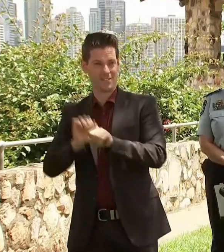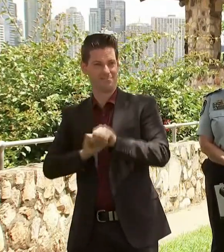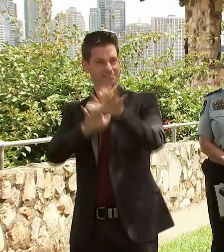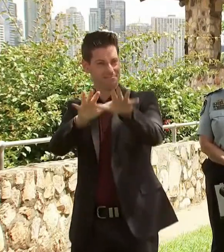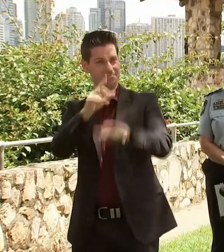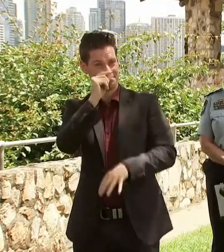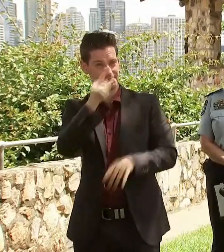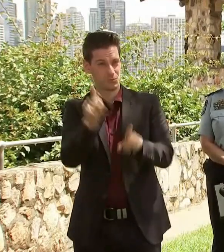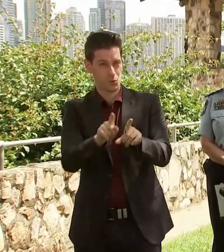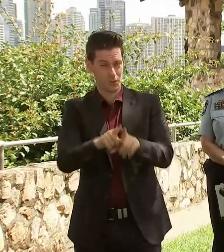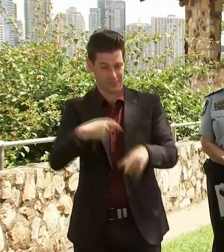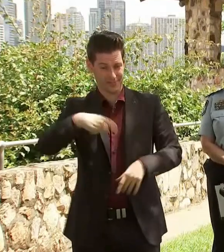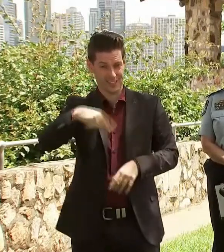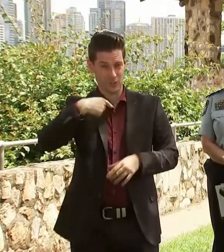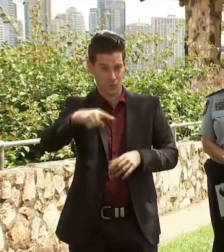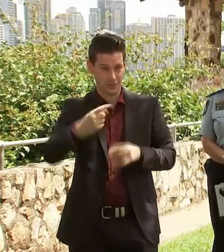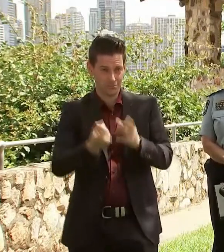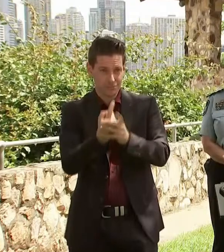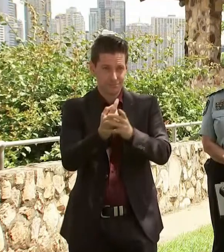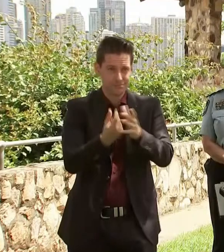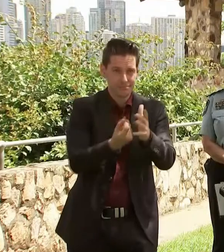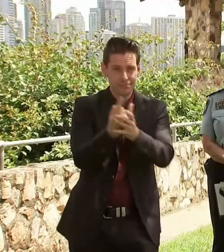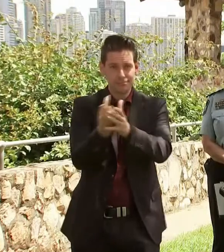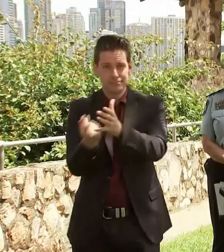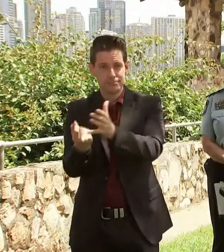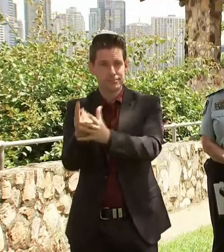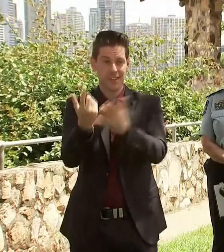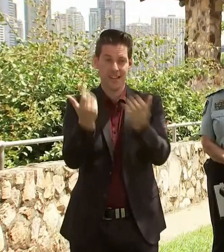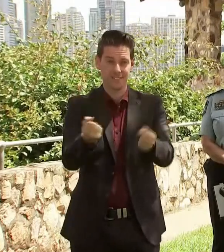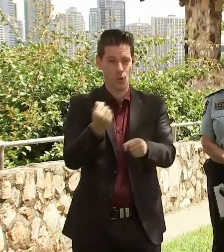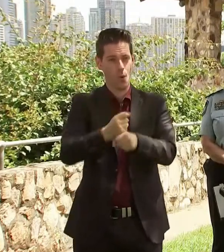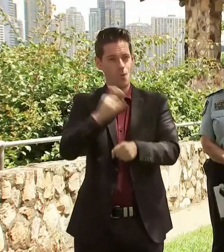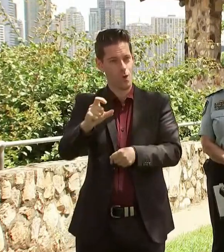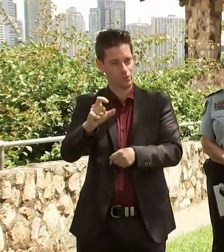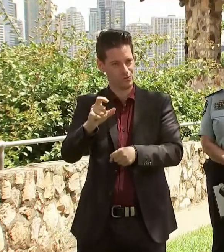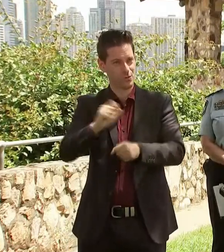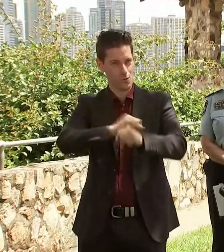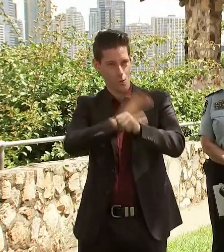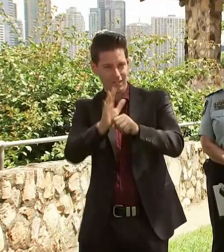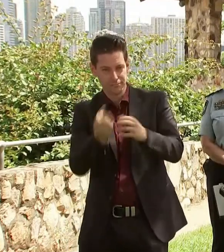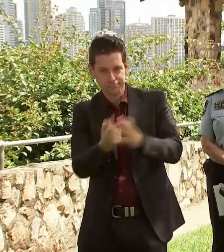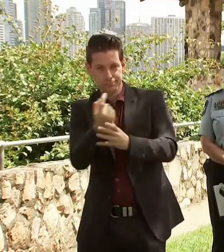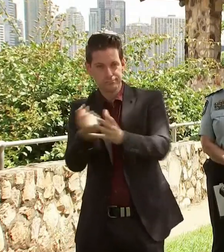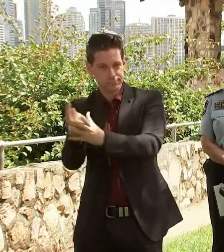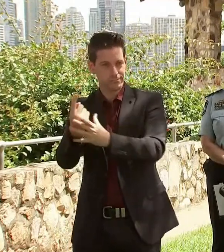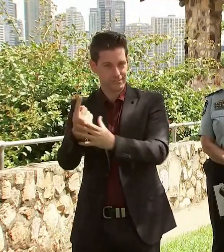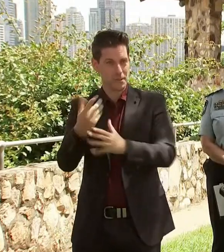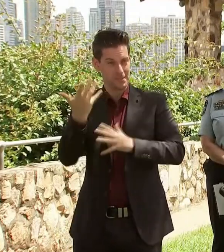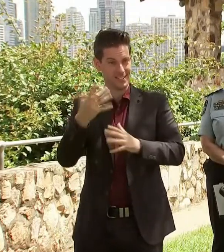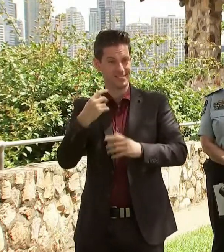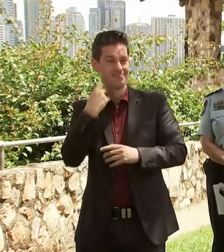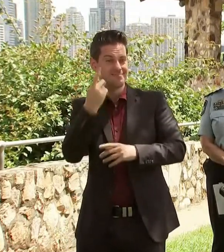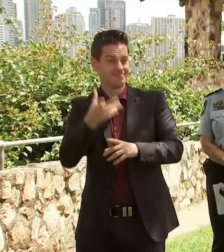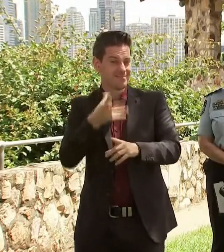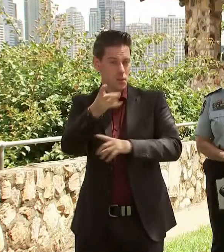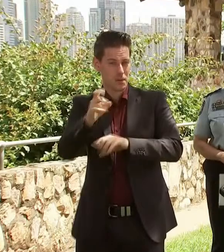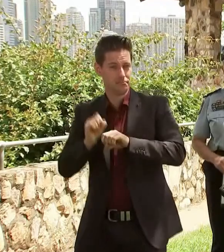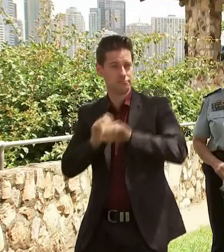that this week with cases being identified on the Gold Coast. Now, the Gold Coast, of course, will be at the front